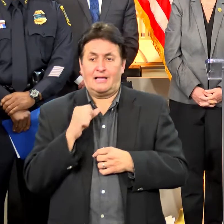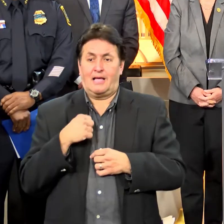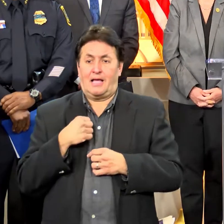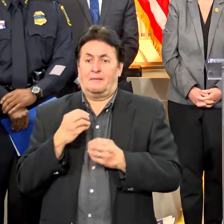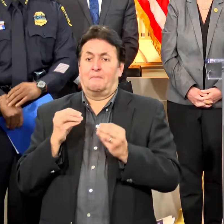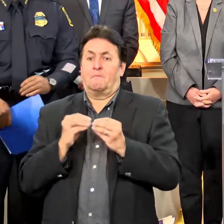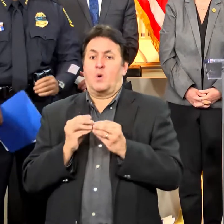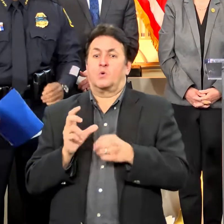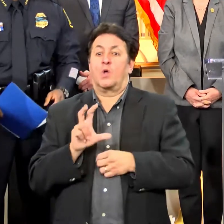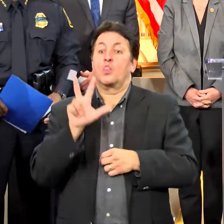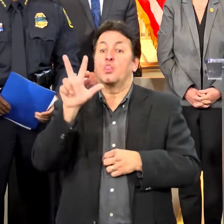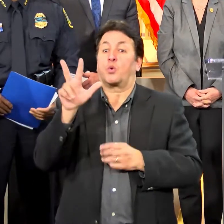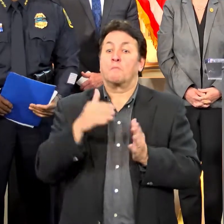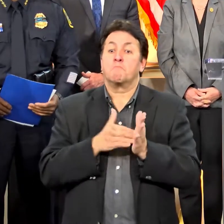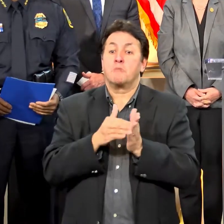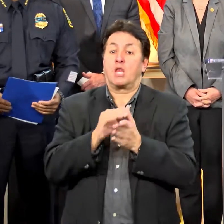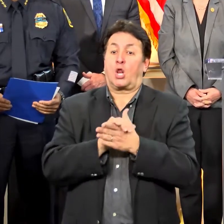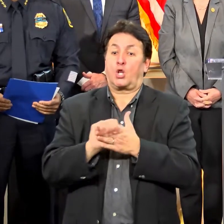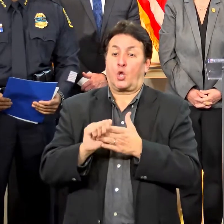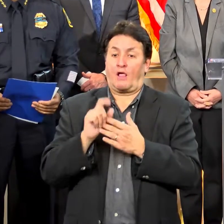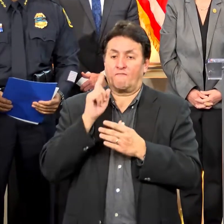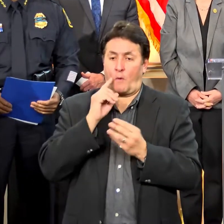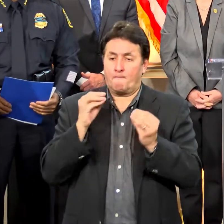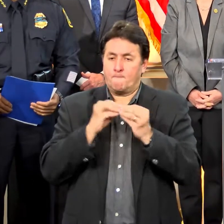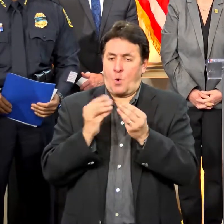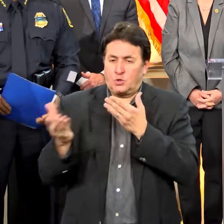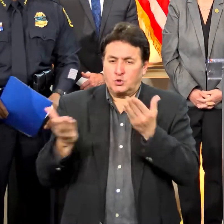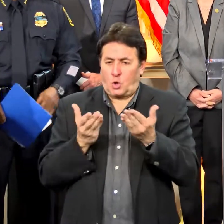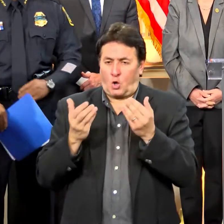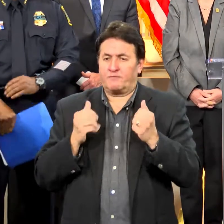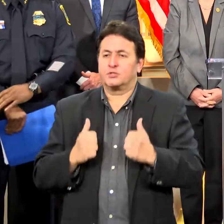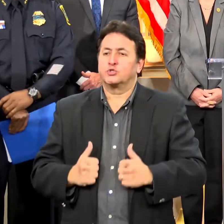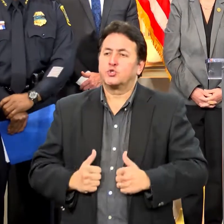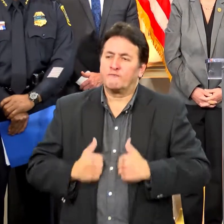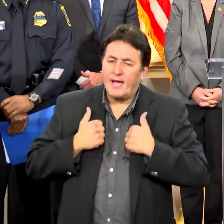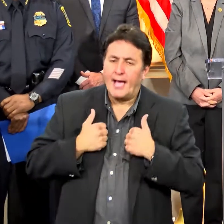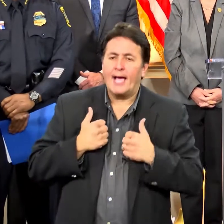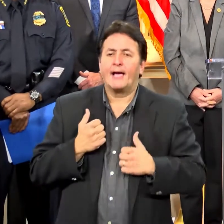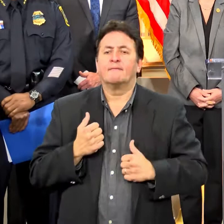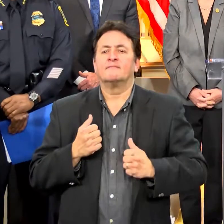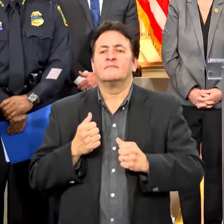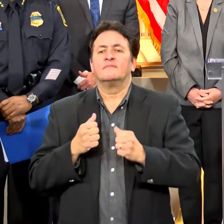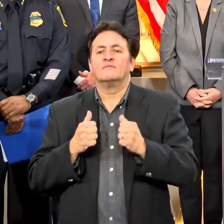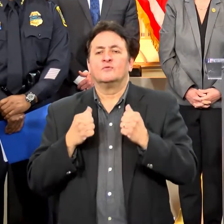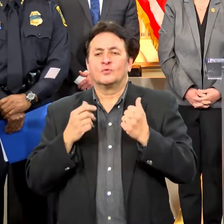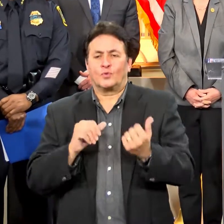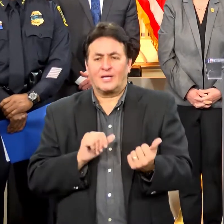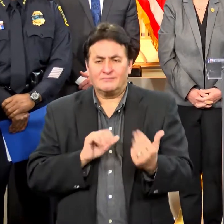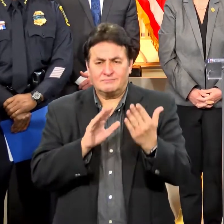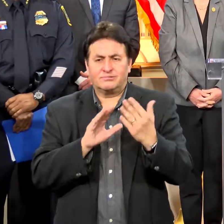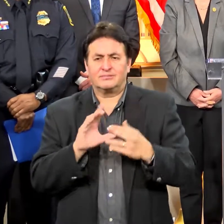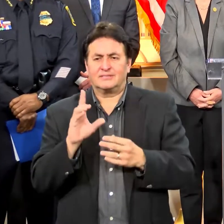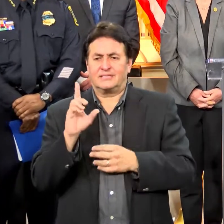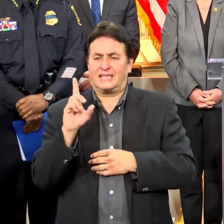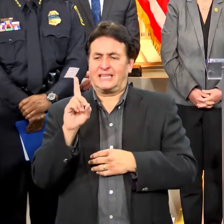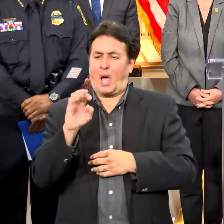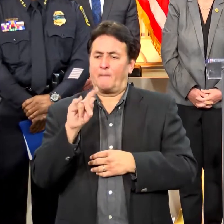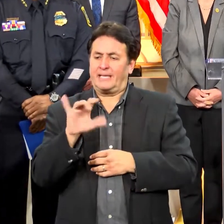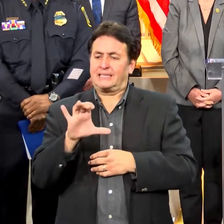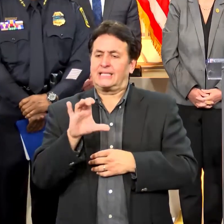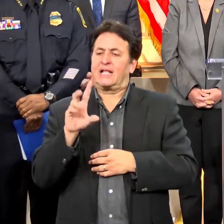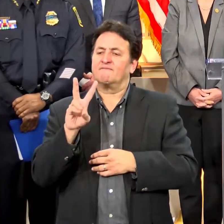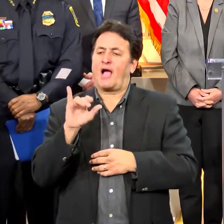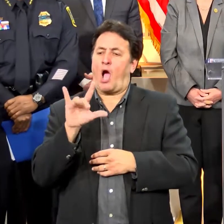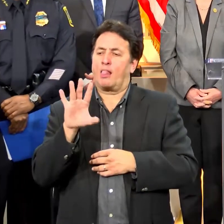more services for survivors and prevention efforts to combat domestic violence. These programs supporting